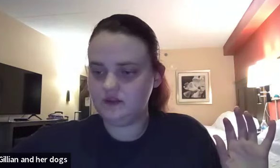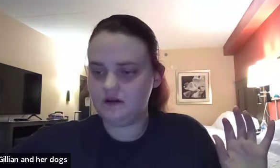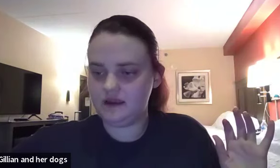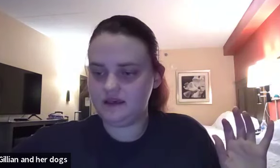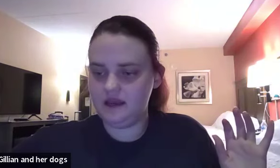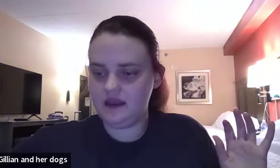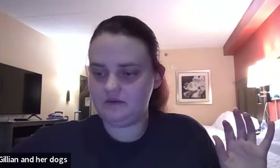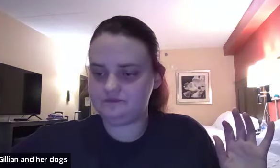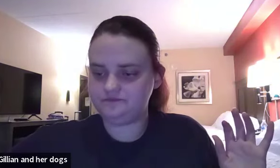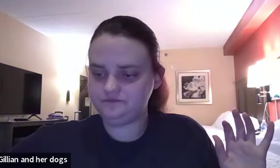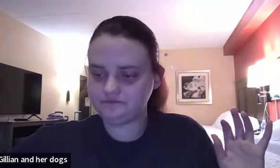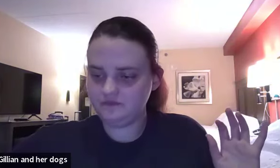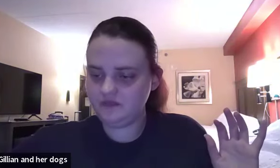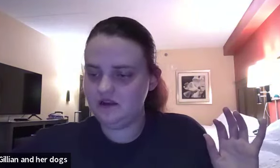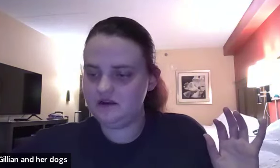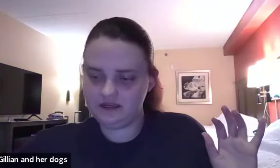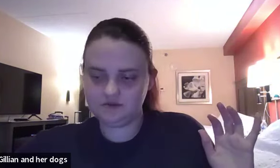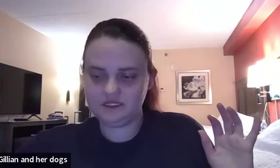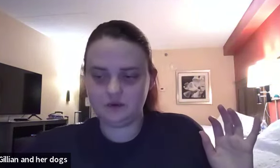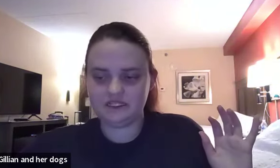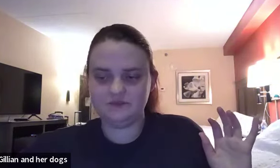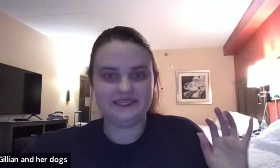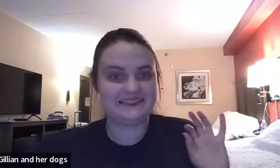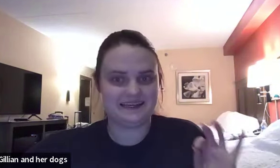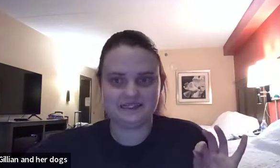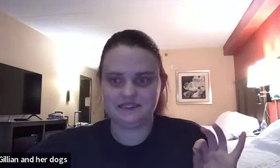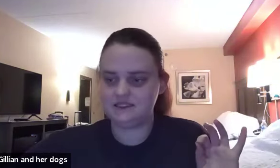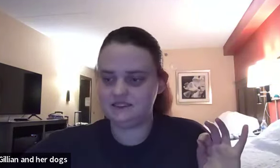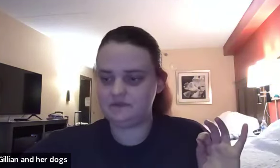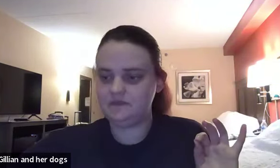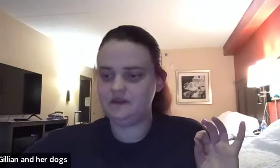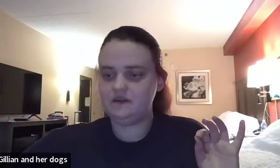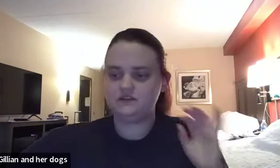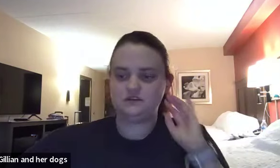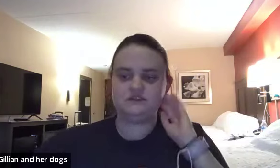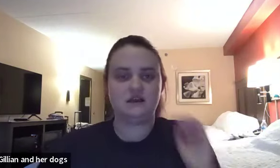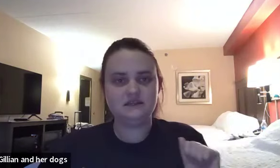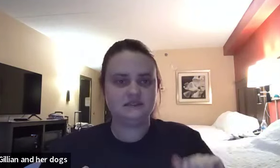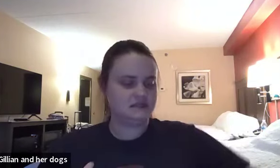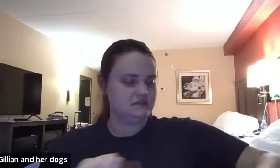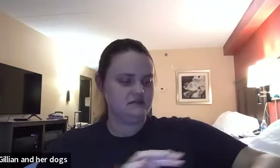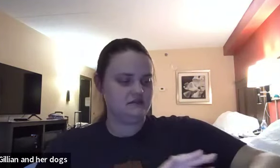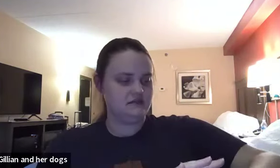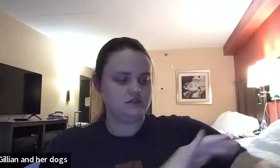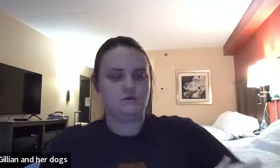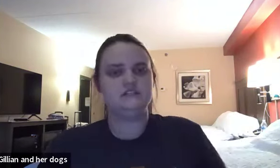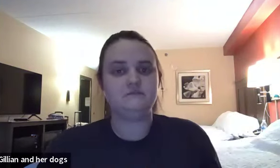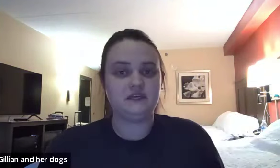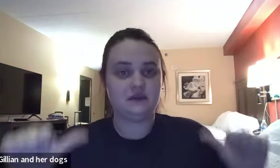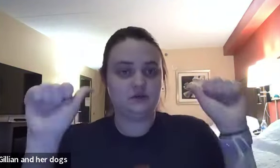All right, now our next one is going to be scientist. So scientist is going to be